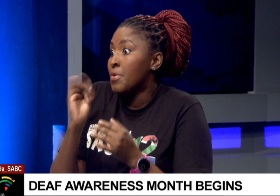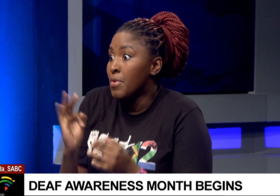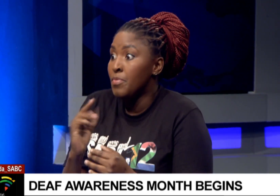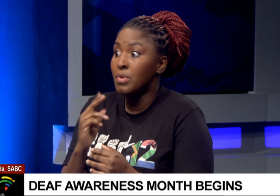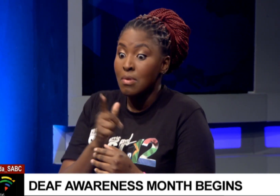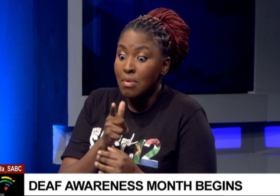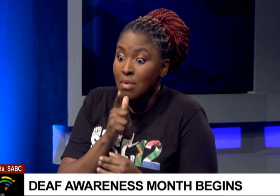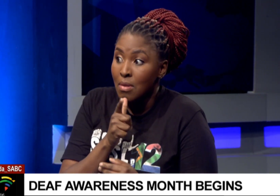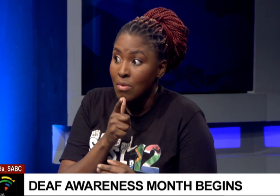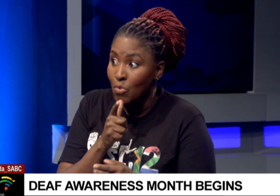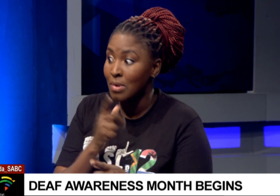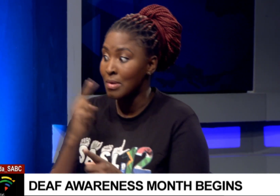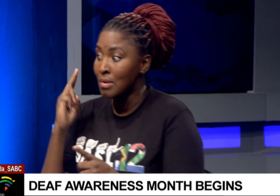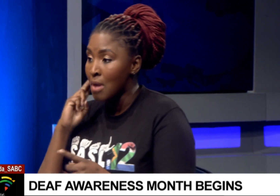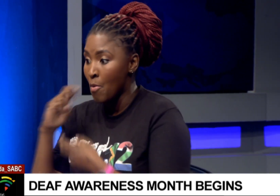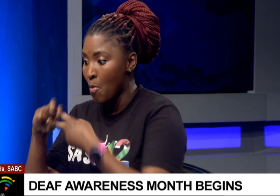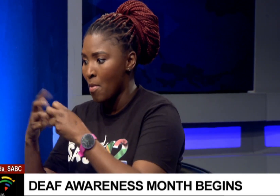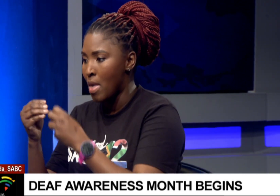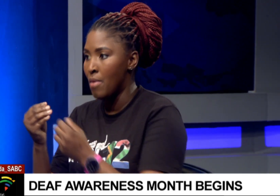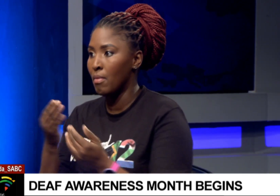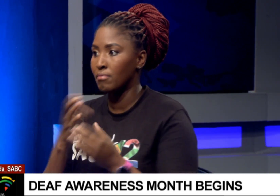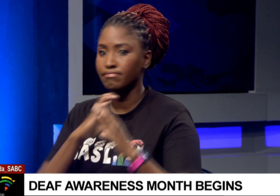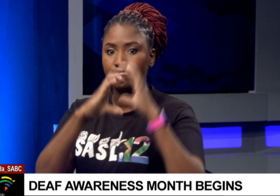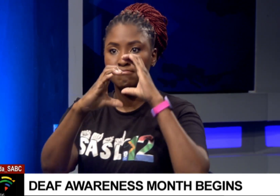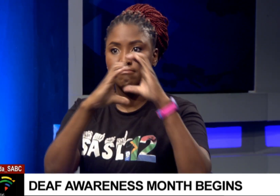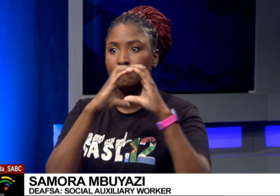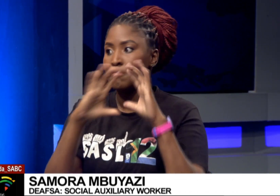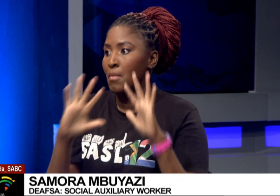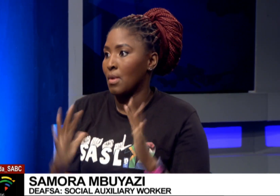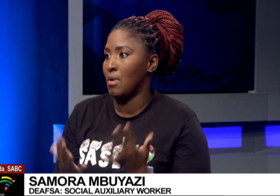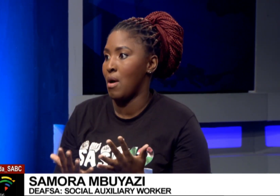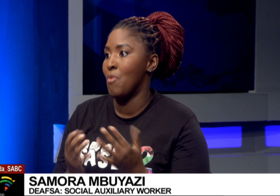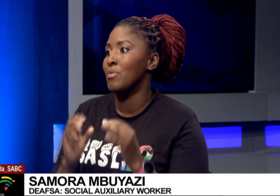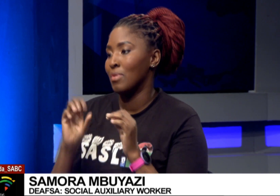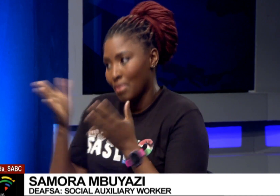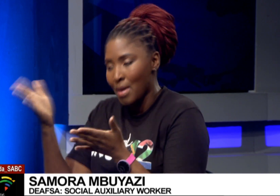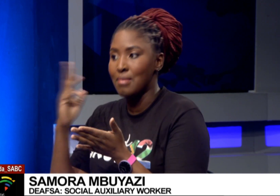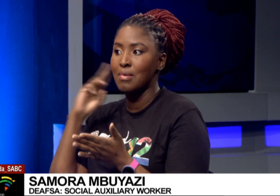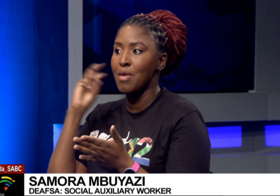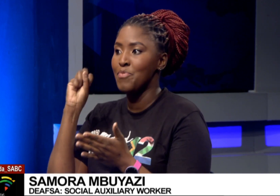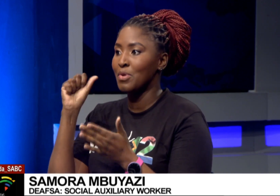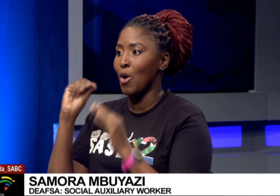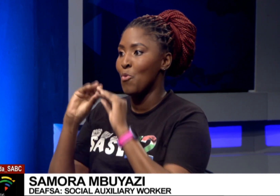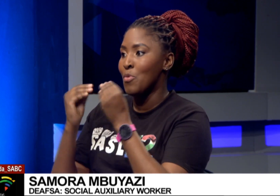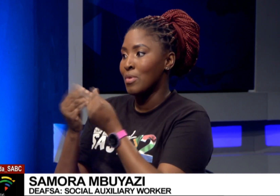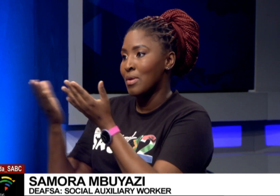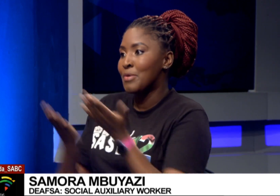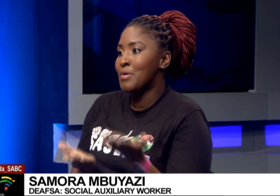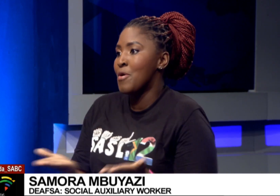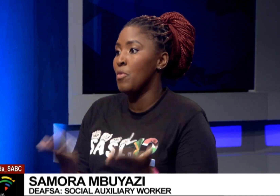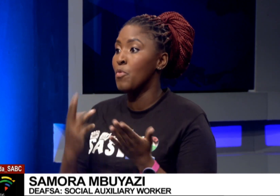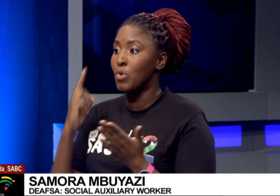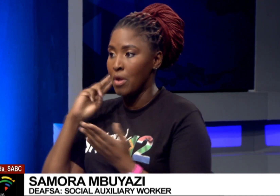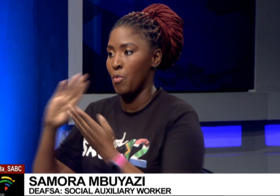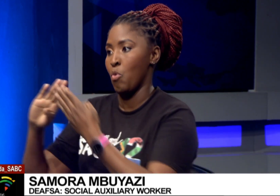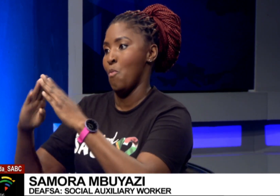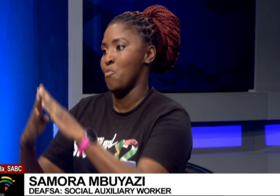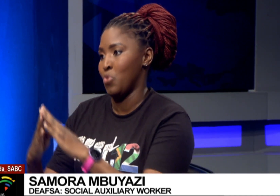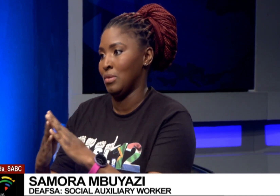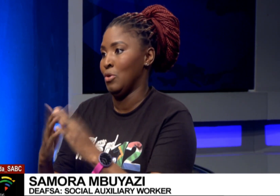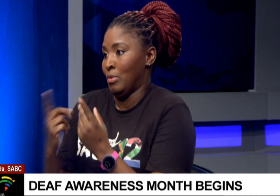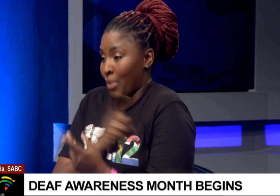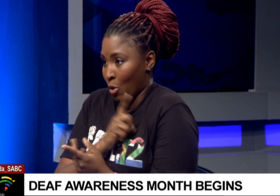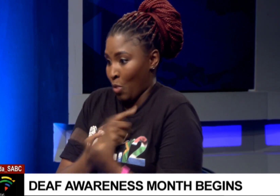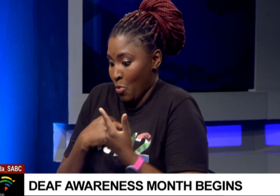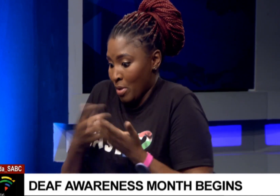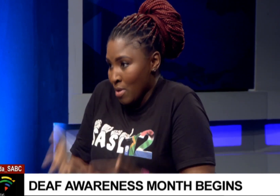whenever communities need access, for example, if deaf people are within the communities and then DeafSA have their